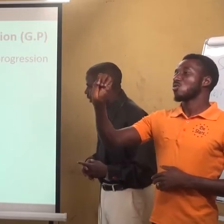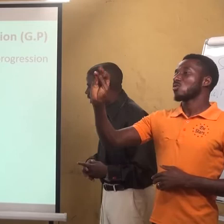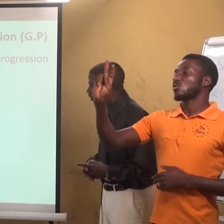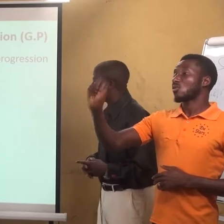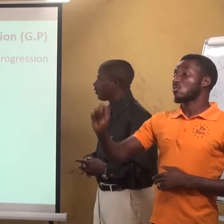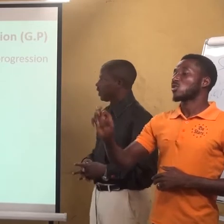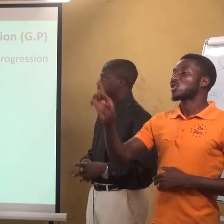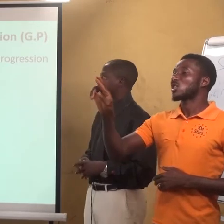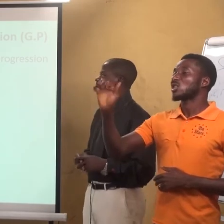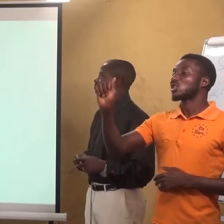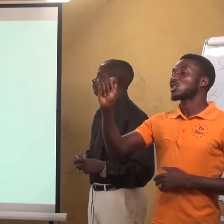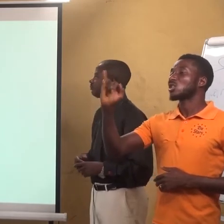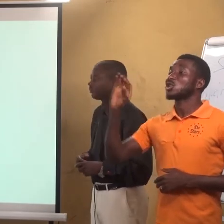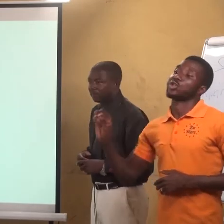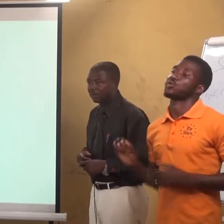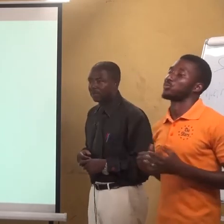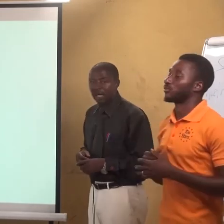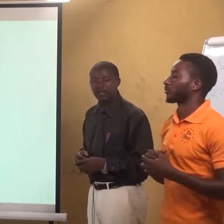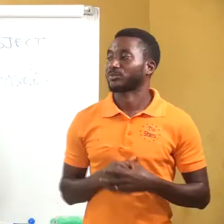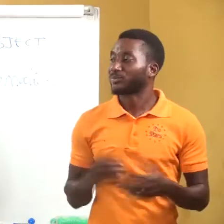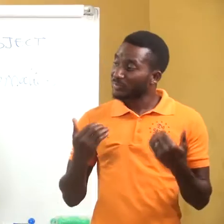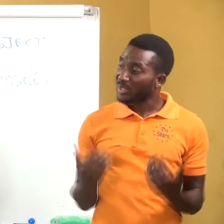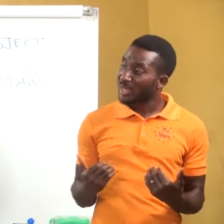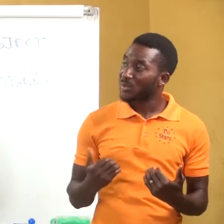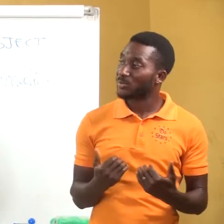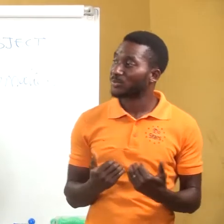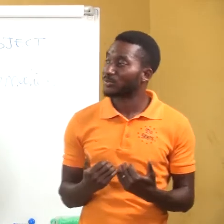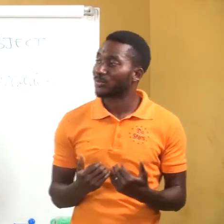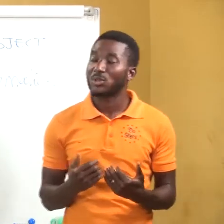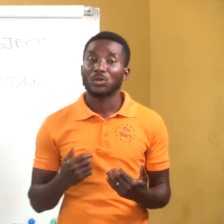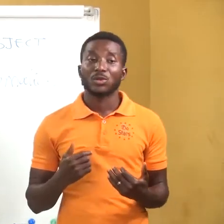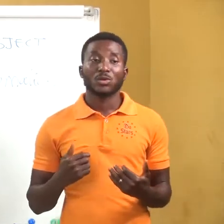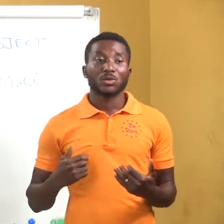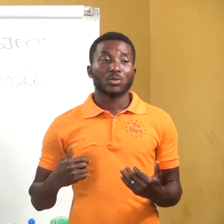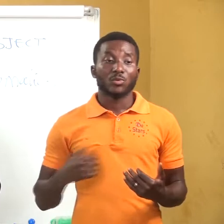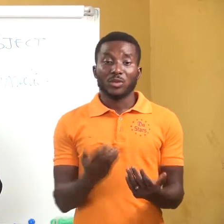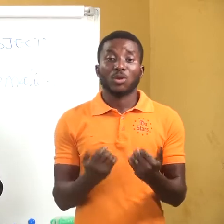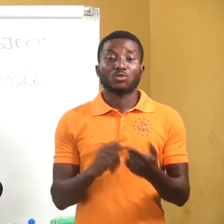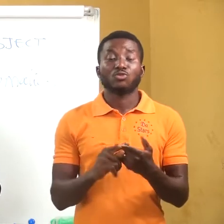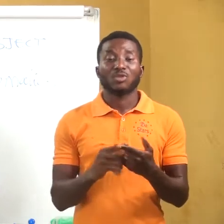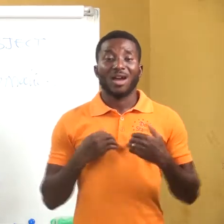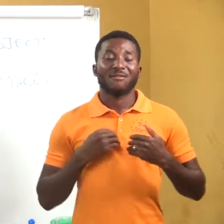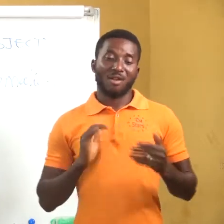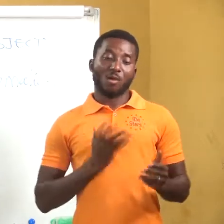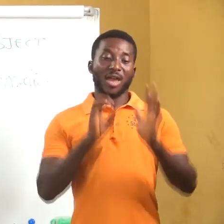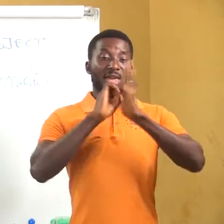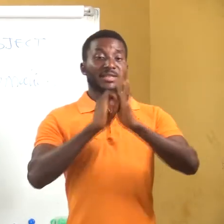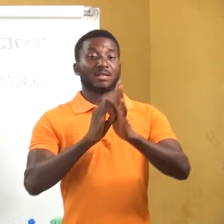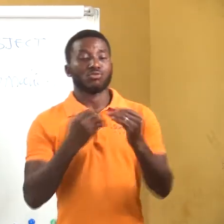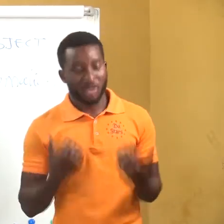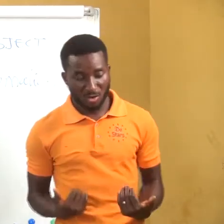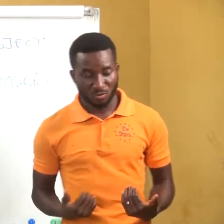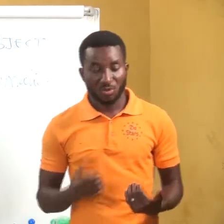our common ratio. Now let's have examples so that we can be able to apply